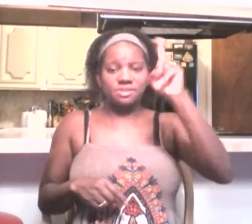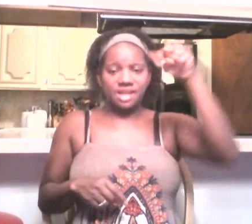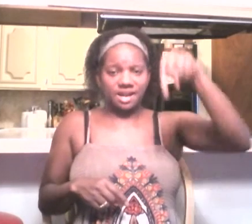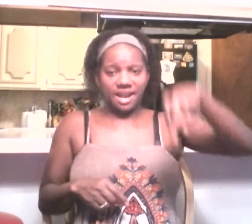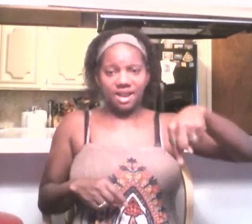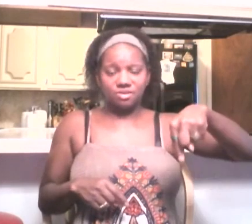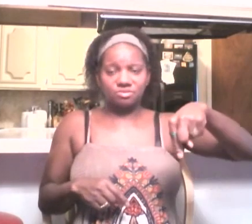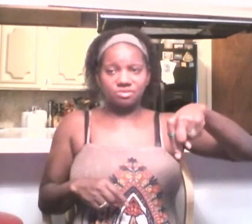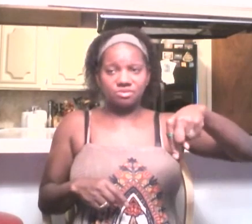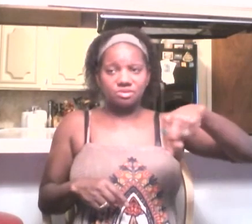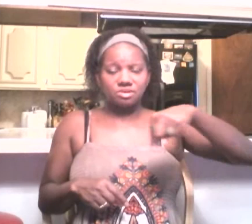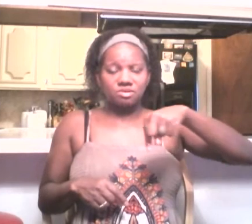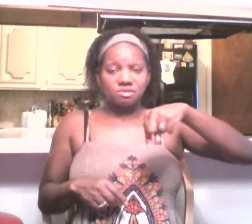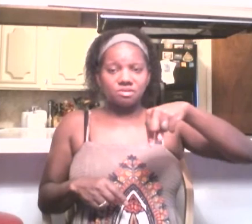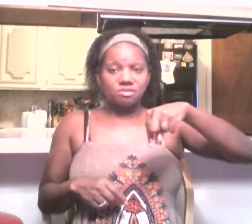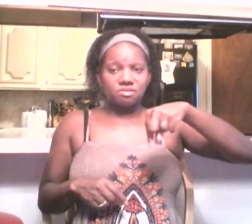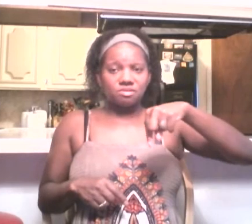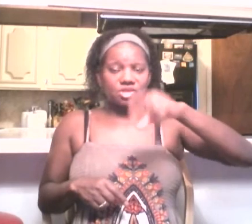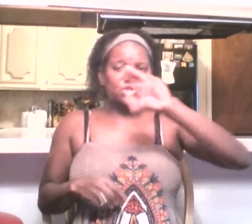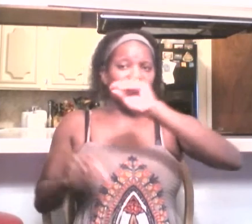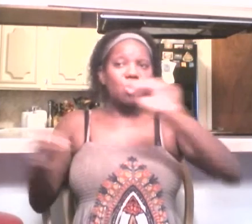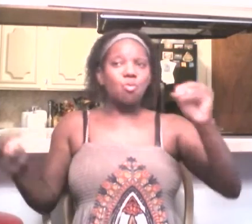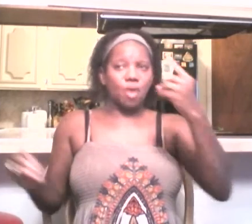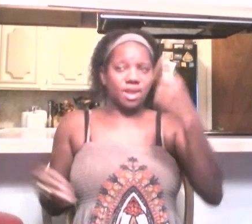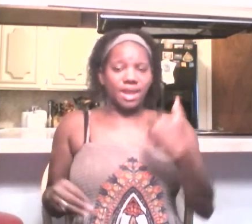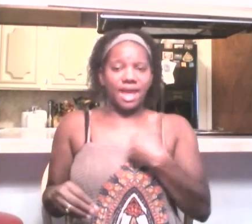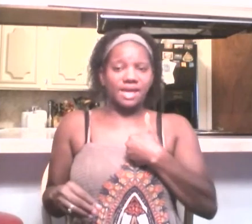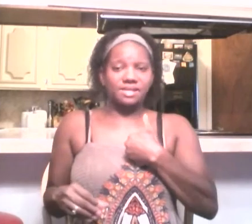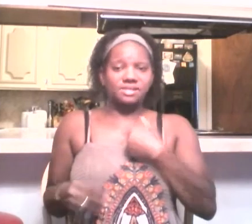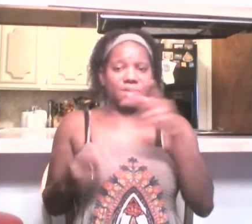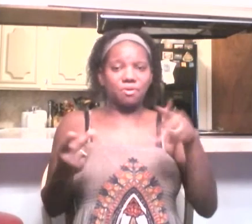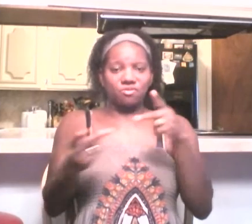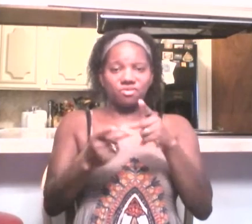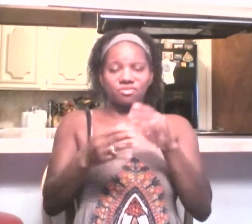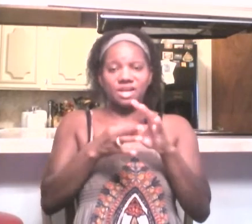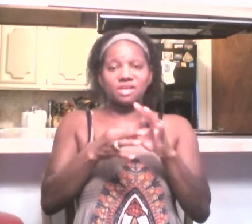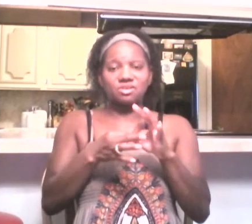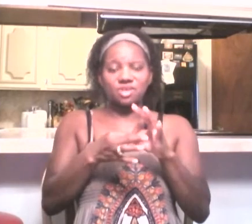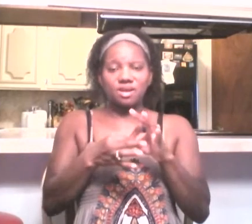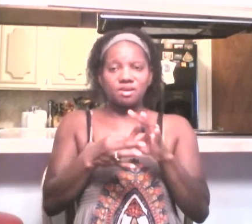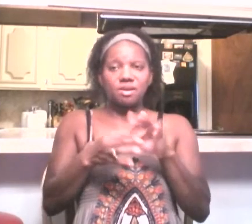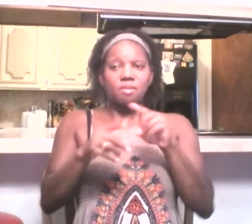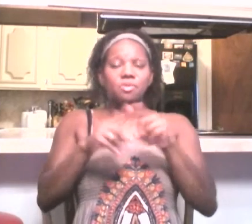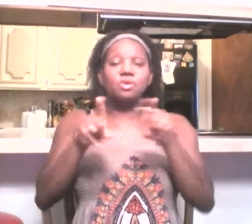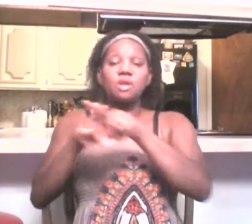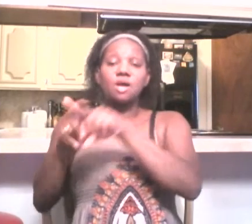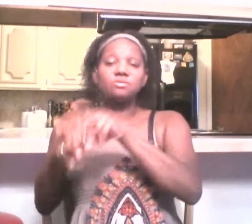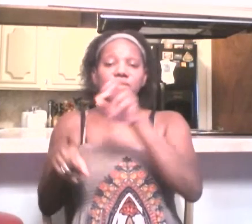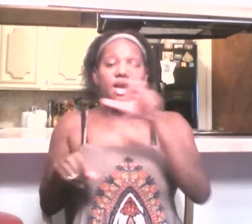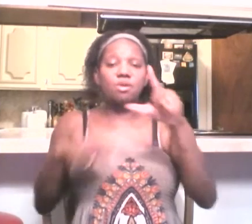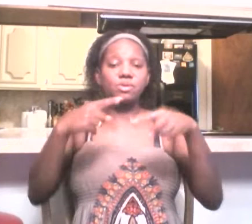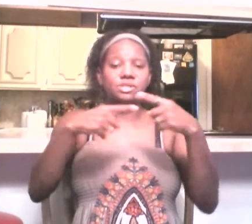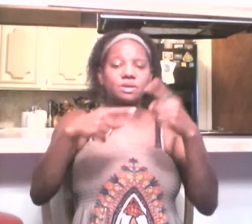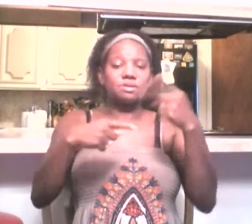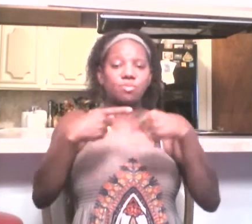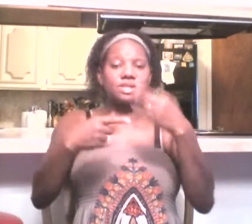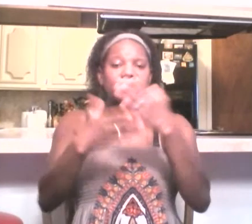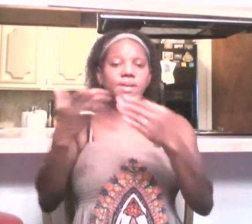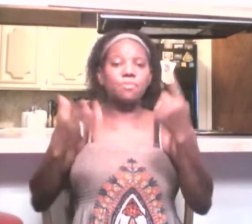and downs. There's no one has a perfect relationship. But you can also tell when someone